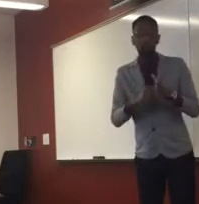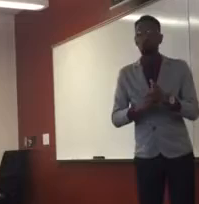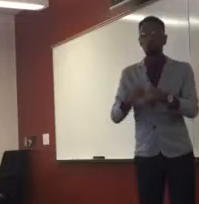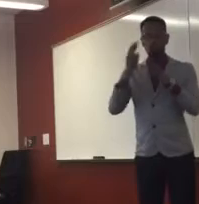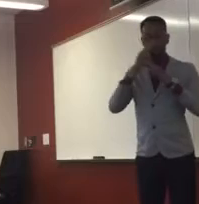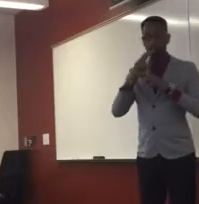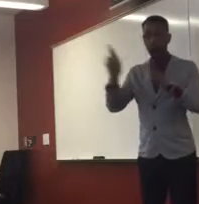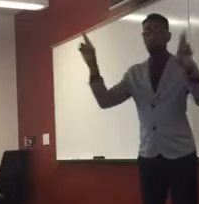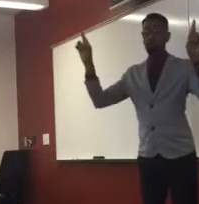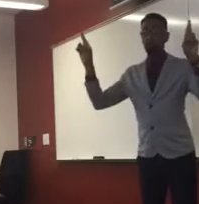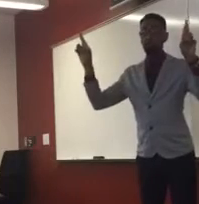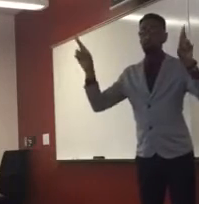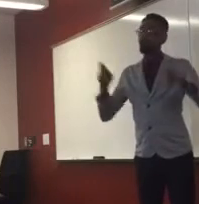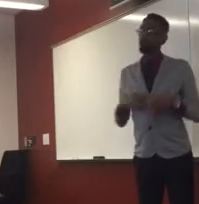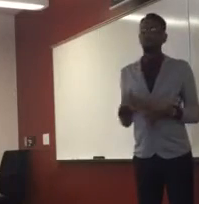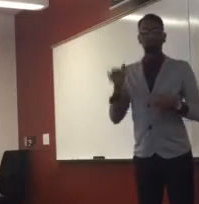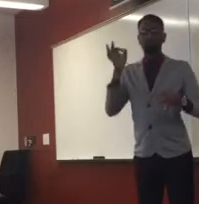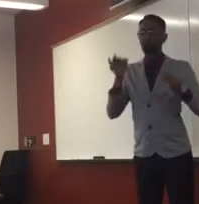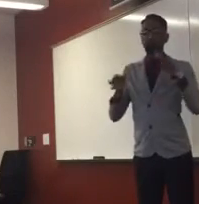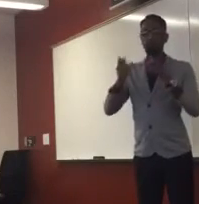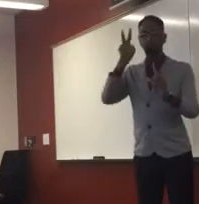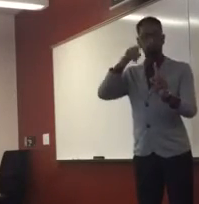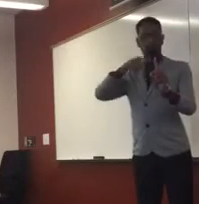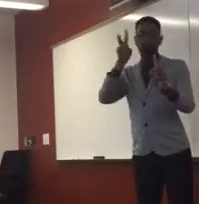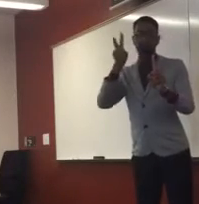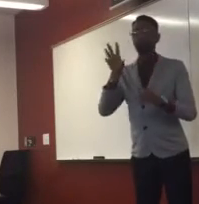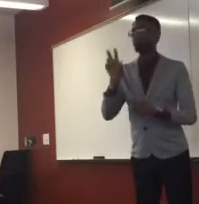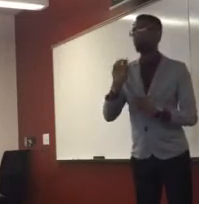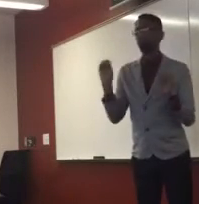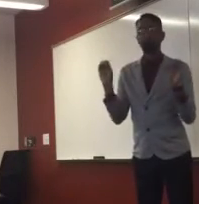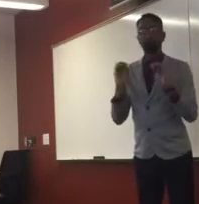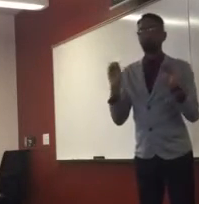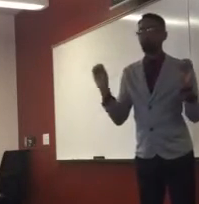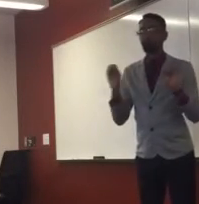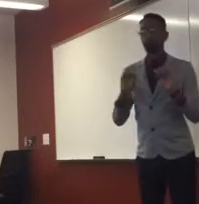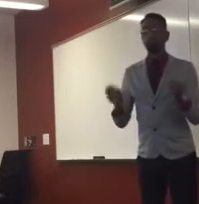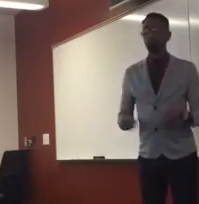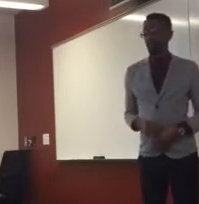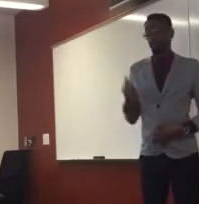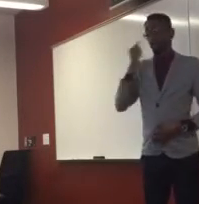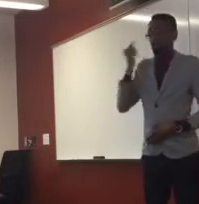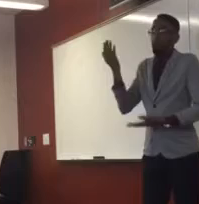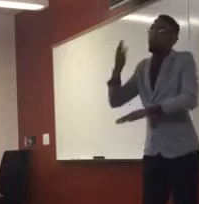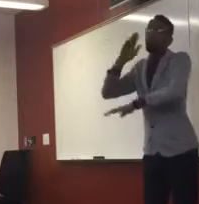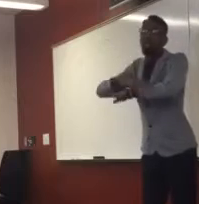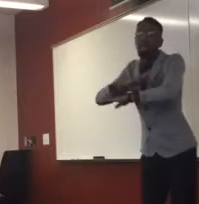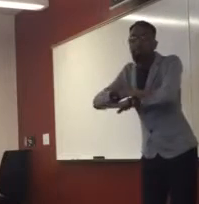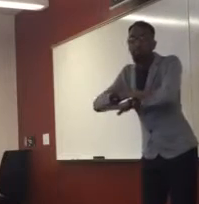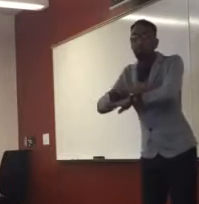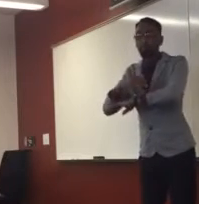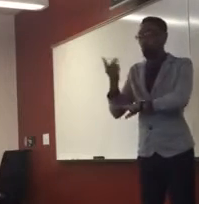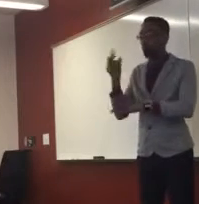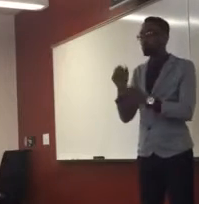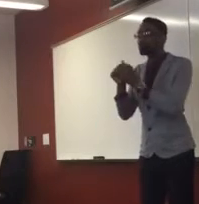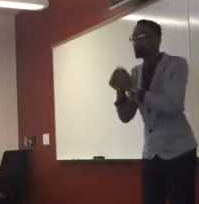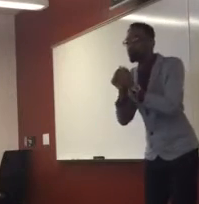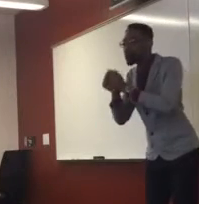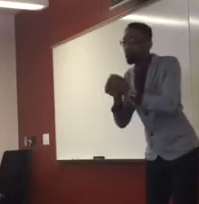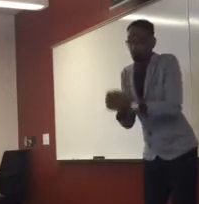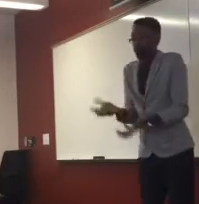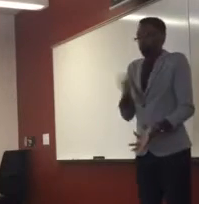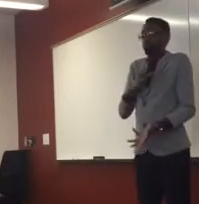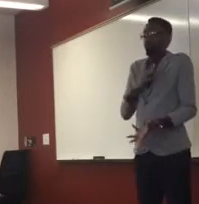No judgment. I mean, if you worship the table, that's your choice, you know? So you put your